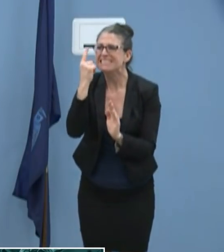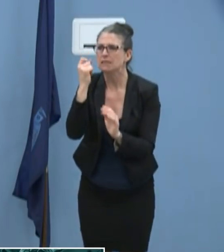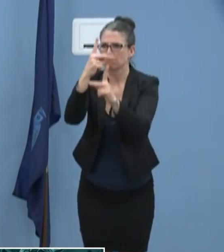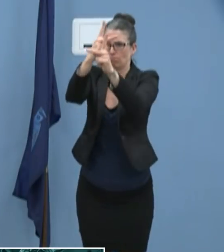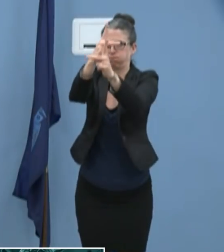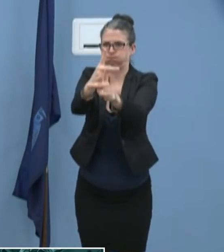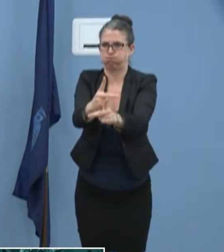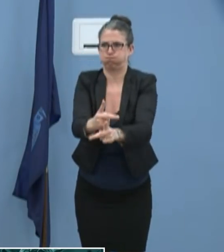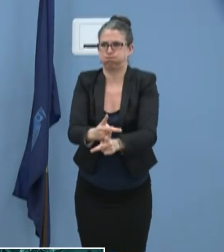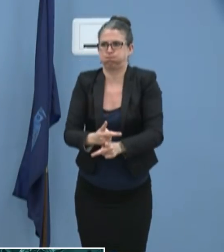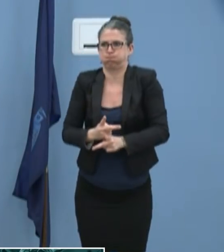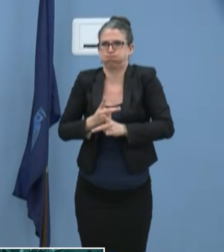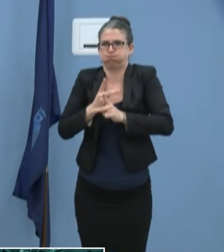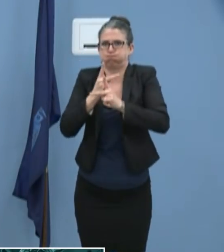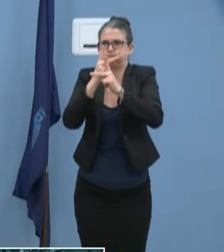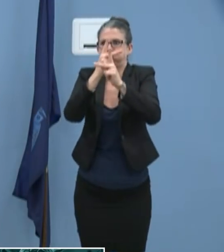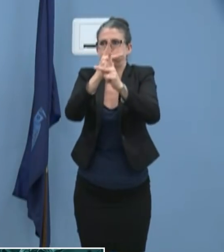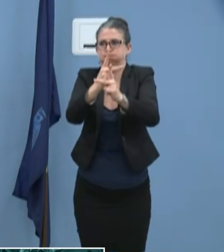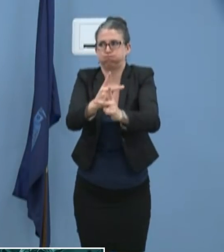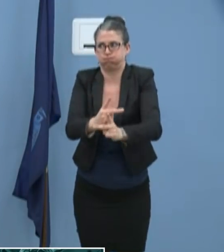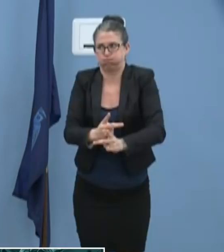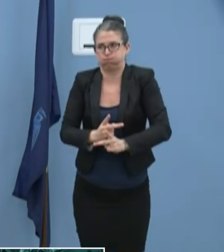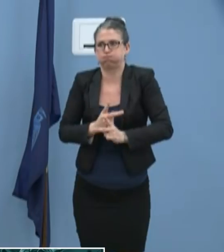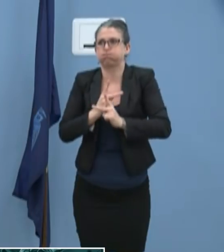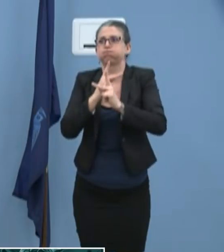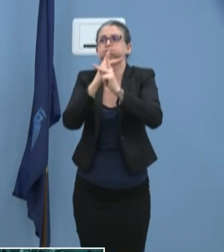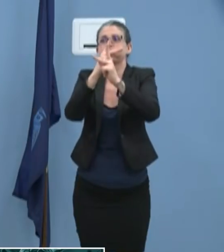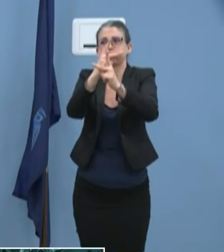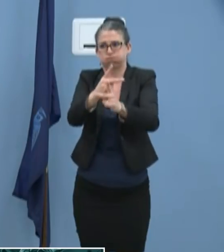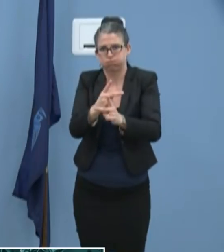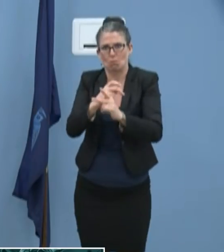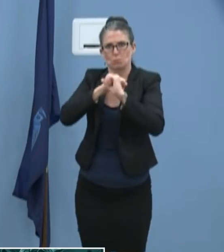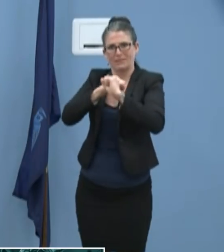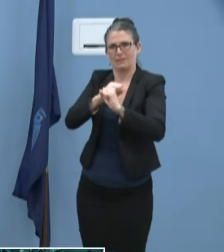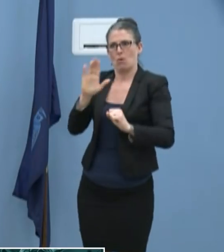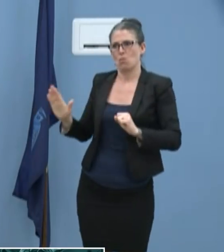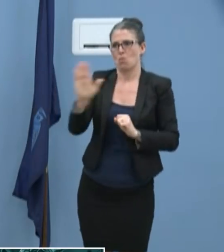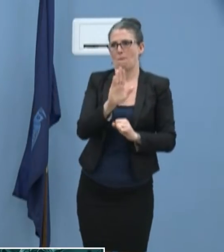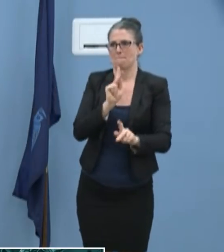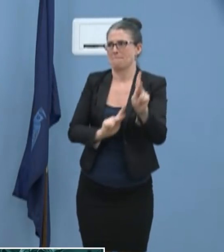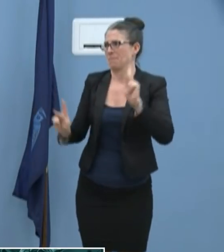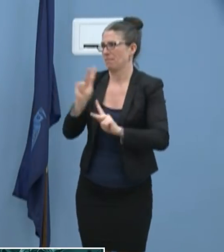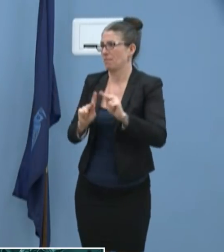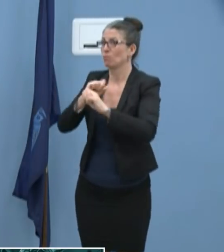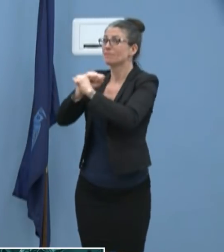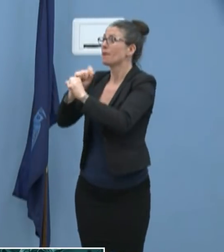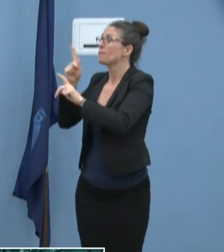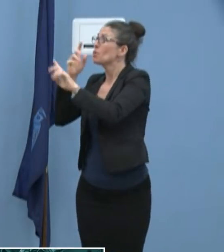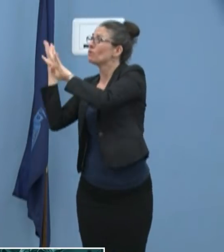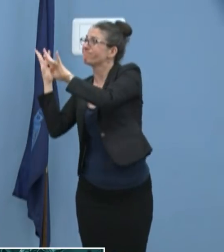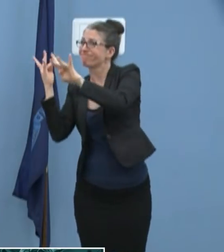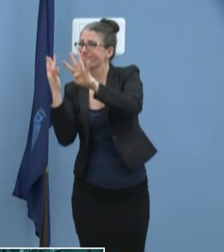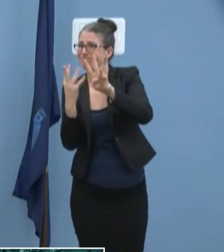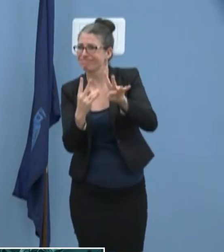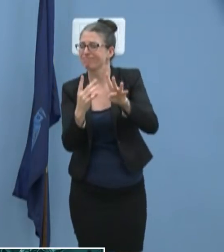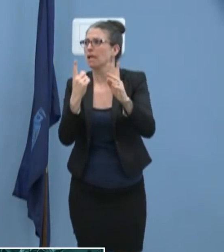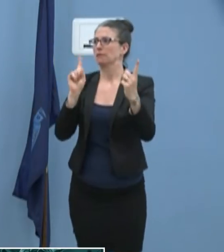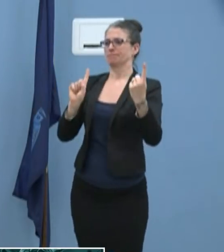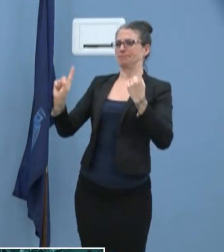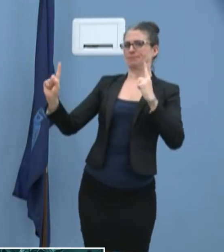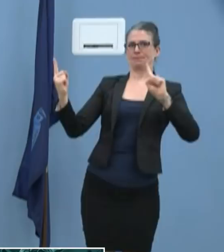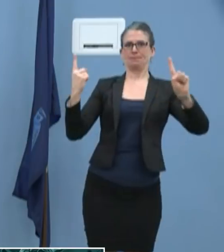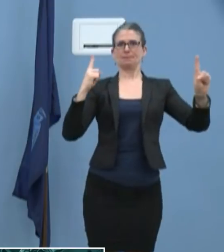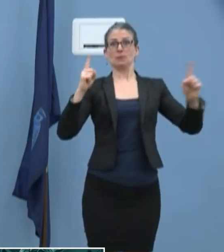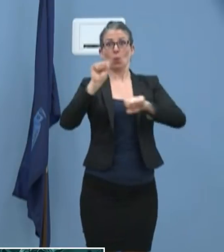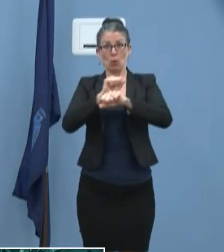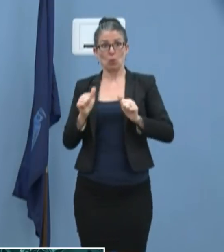urging all Maine people and those businesses to implement social distancing measures and to be thoughtful